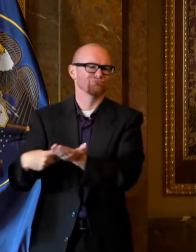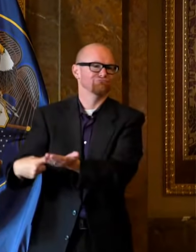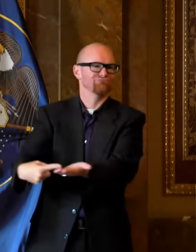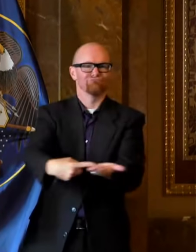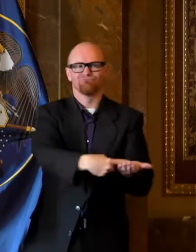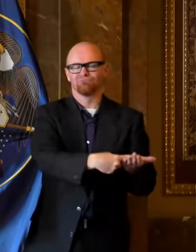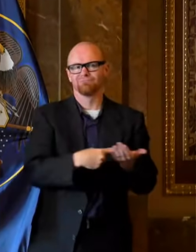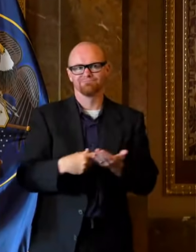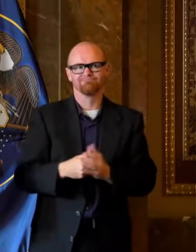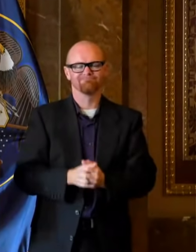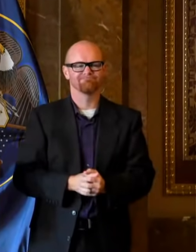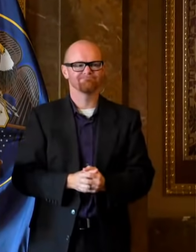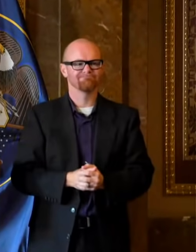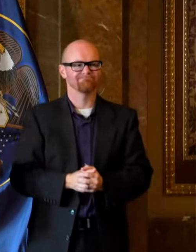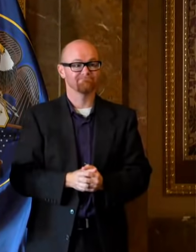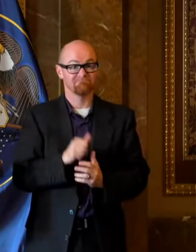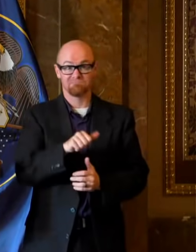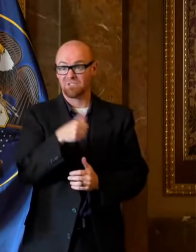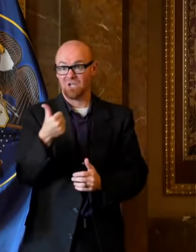Other questions?